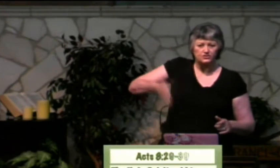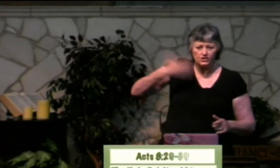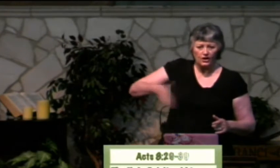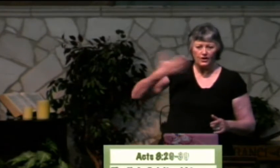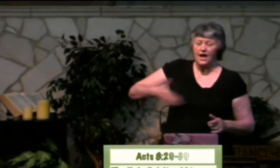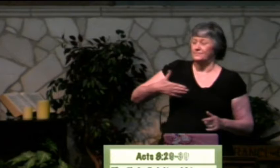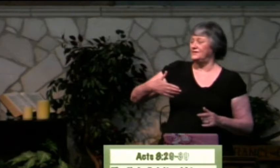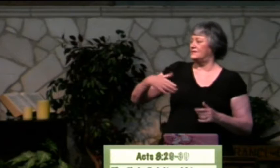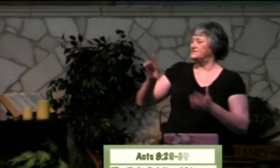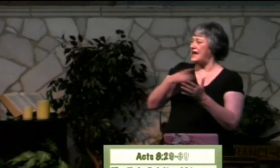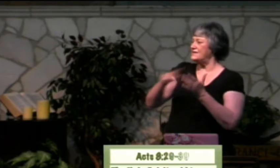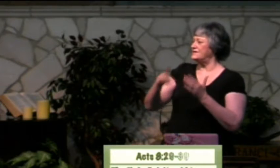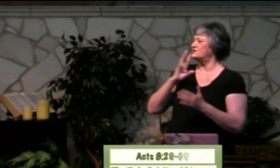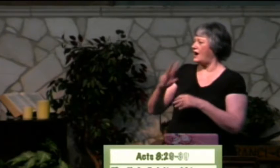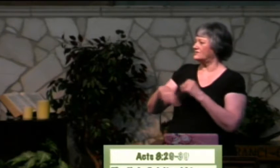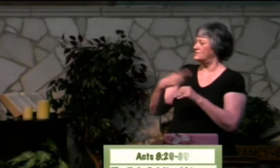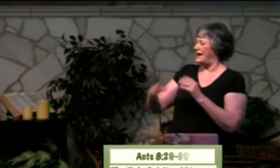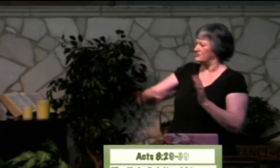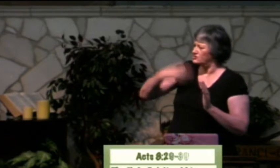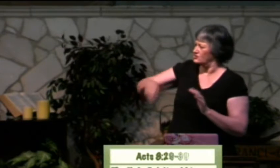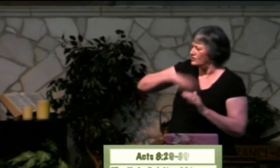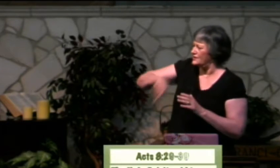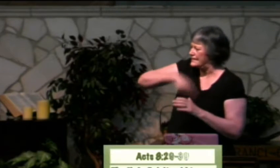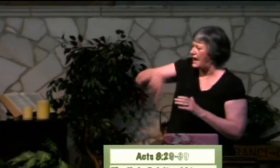Stir up. You know, David talked about